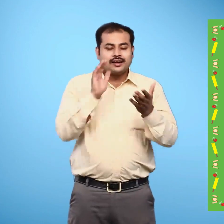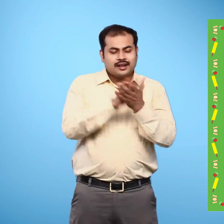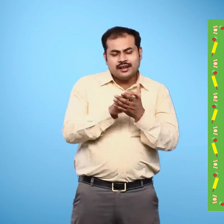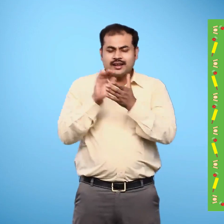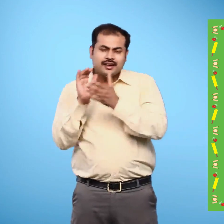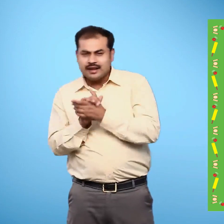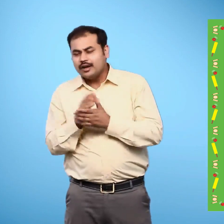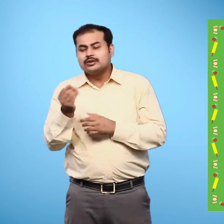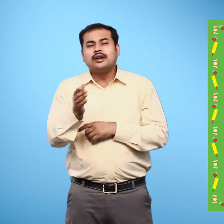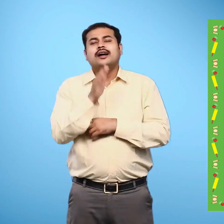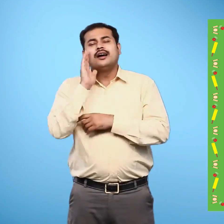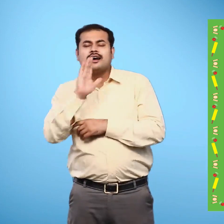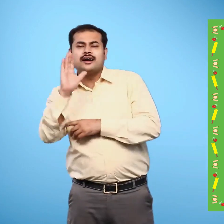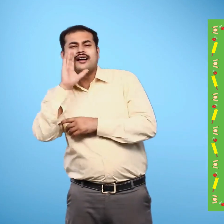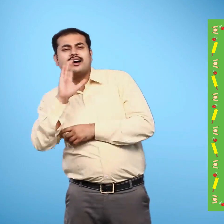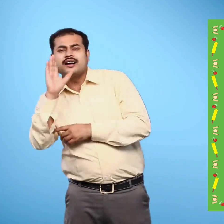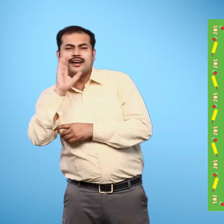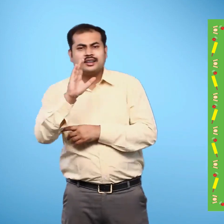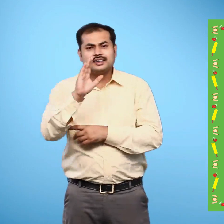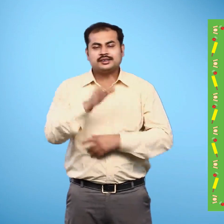clapping and singing.